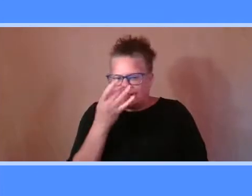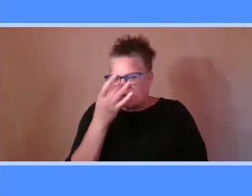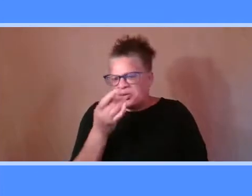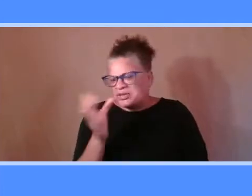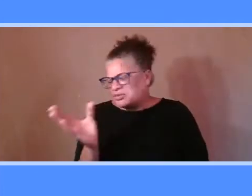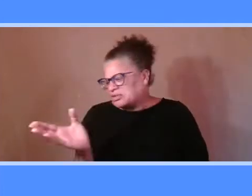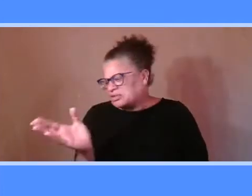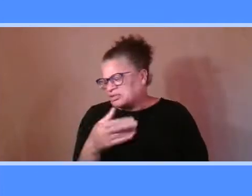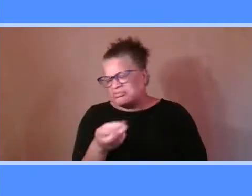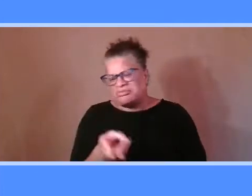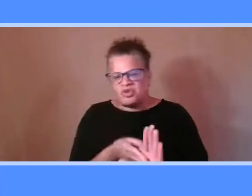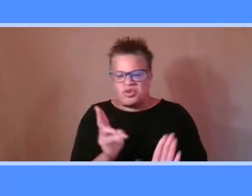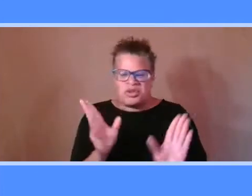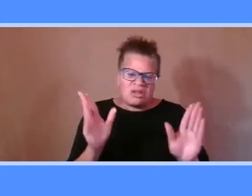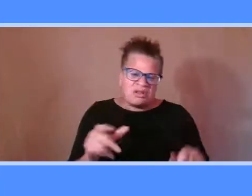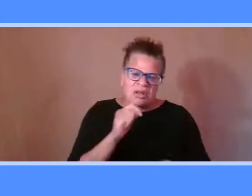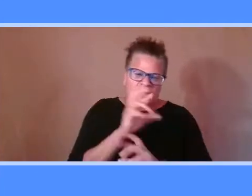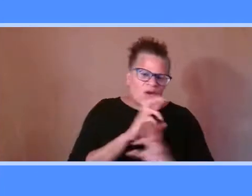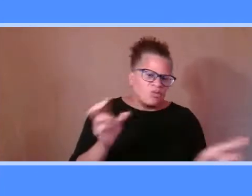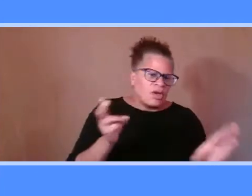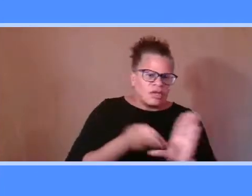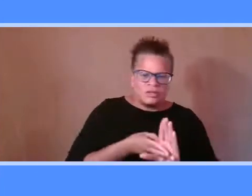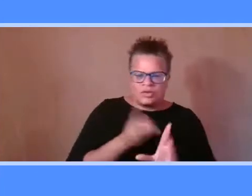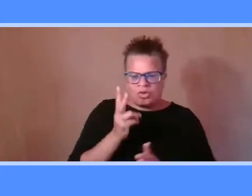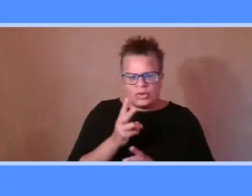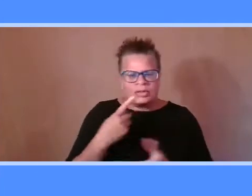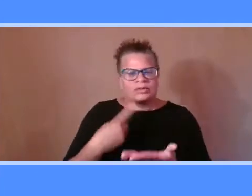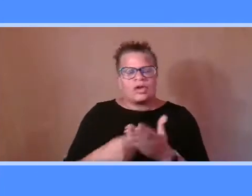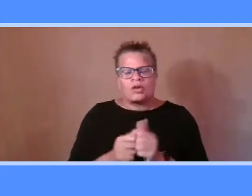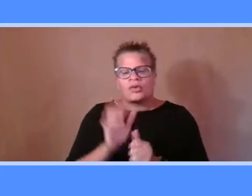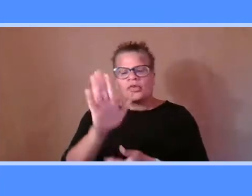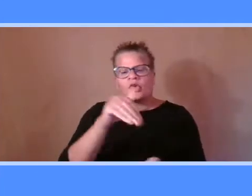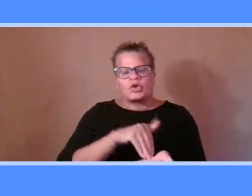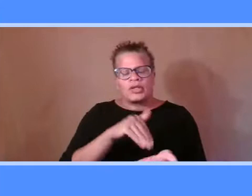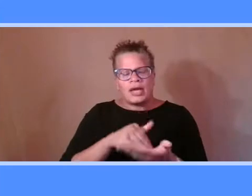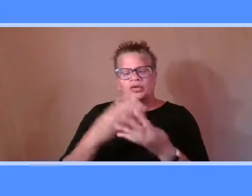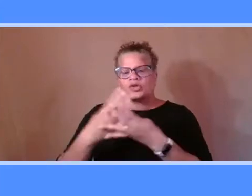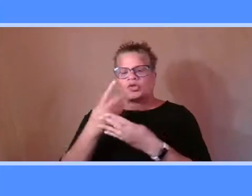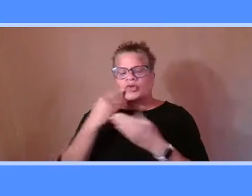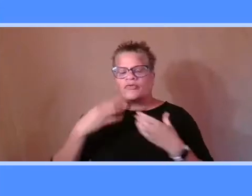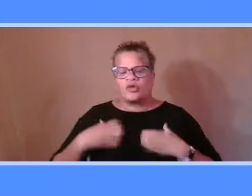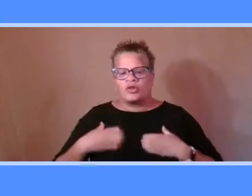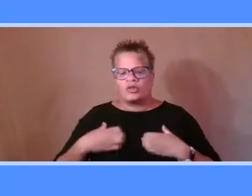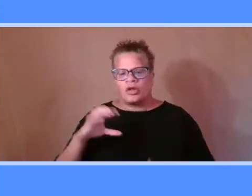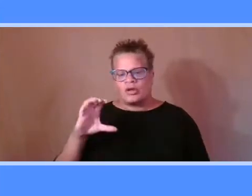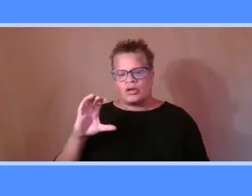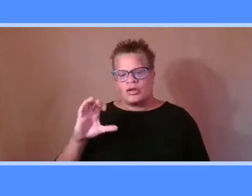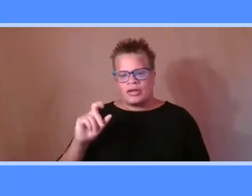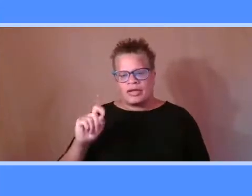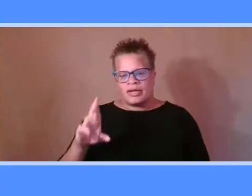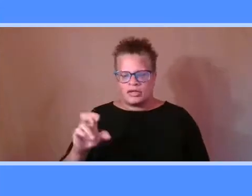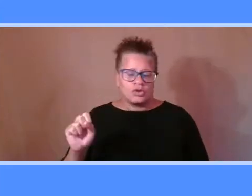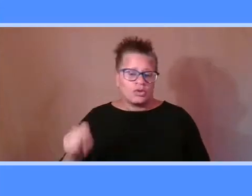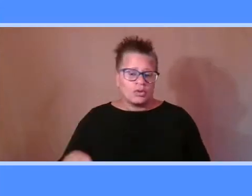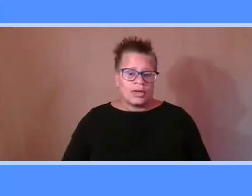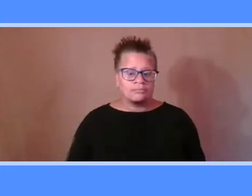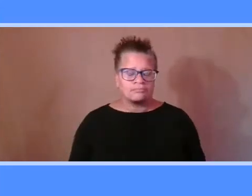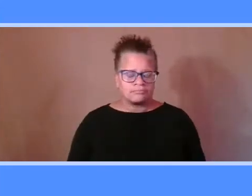in quitting or you're not ready to quit, you can talk to your doctor about getting screened for lung cancer. Okay.